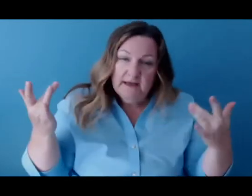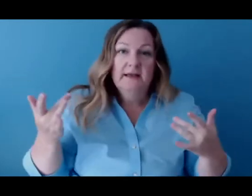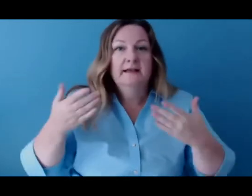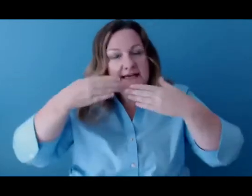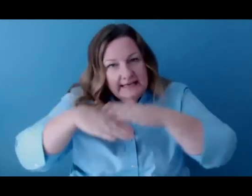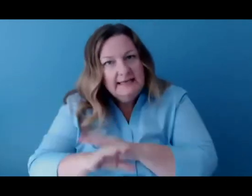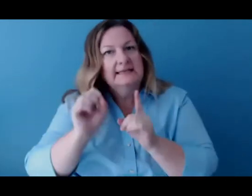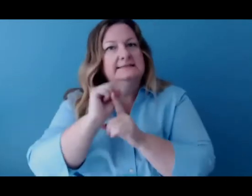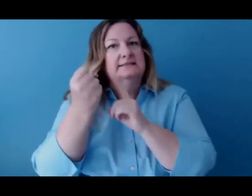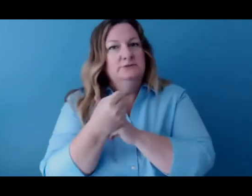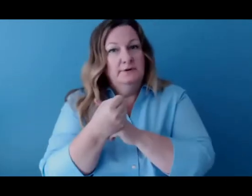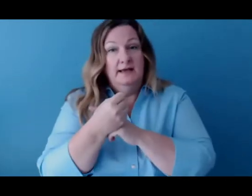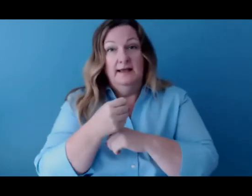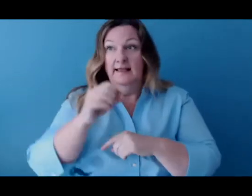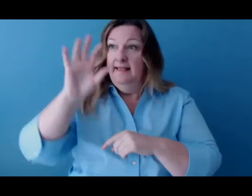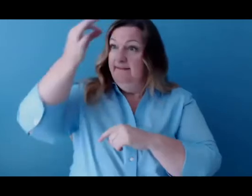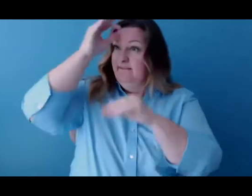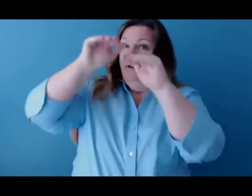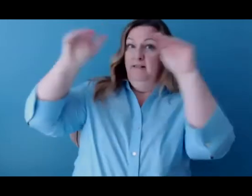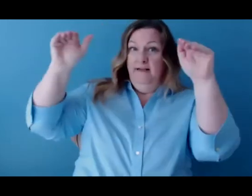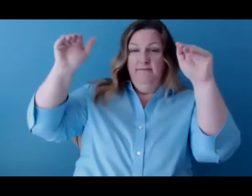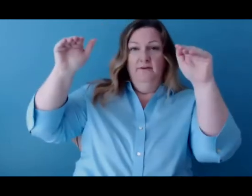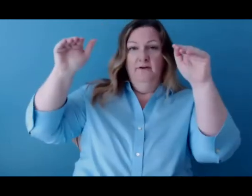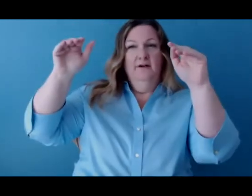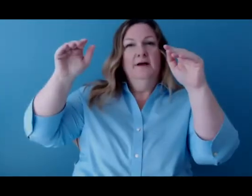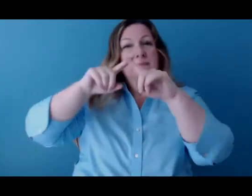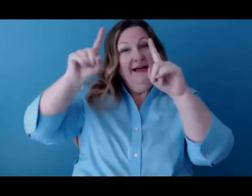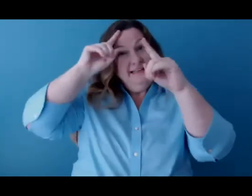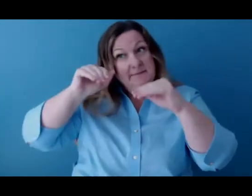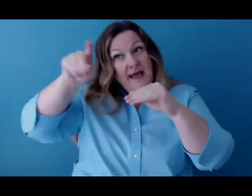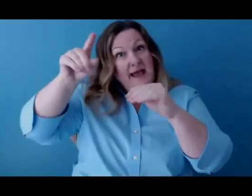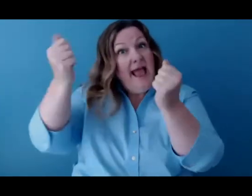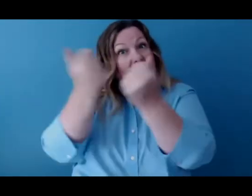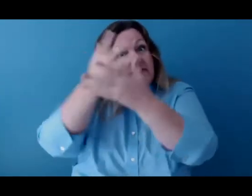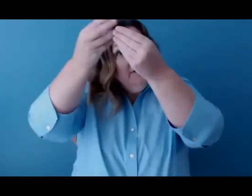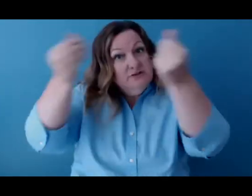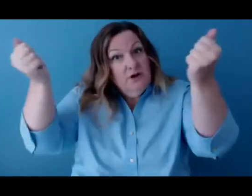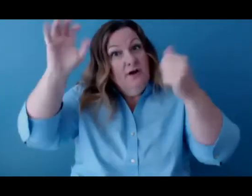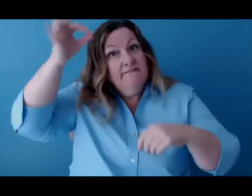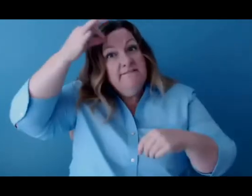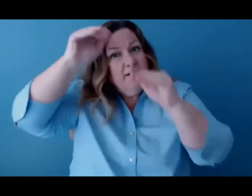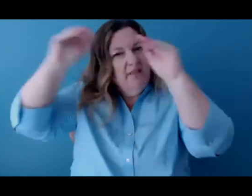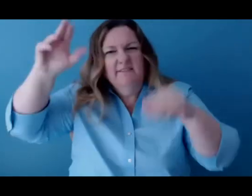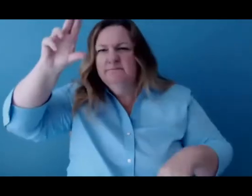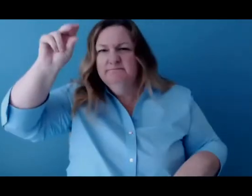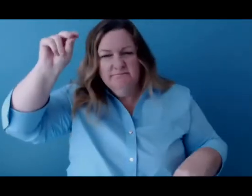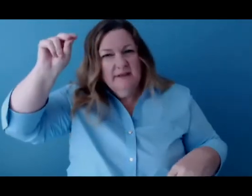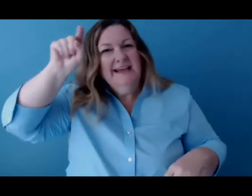are in Utah at the federal level. You can't get everything done at the federal level. In fact, there's so much more that could be done as far as